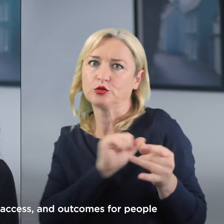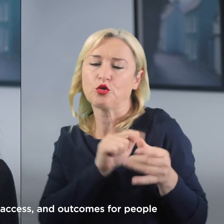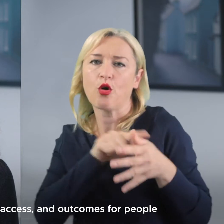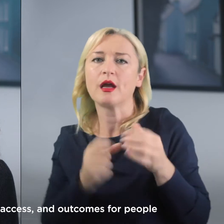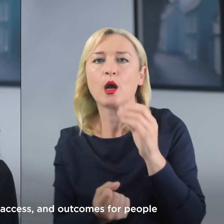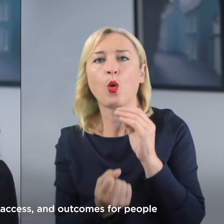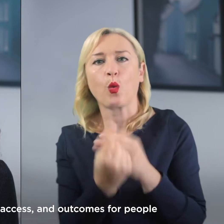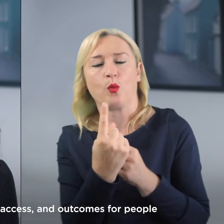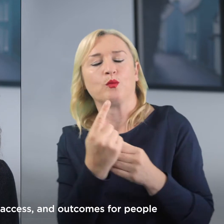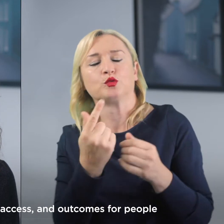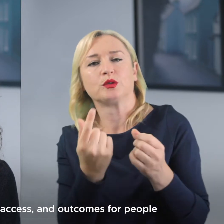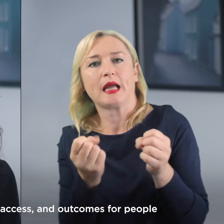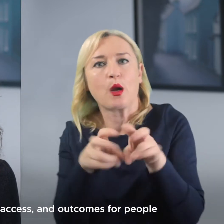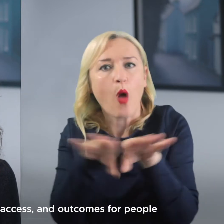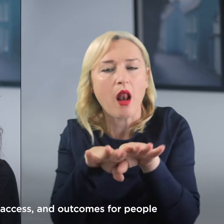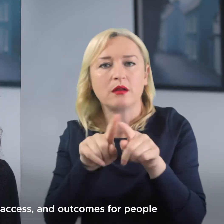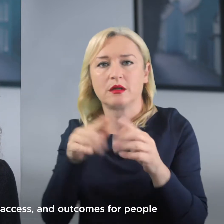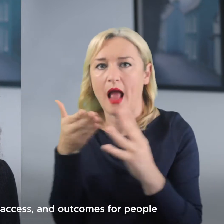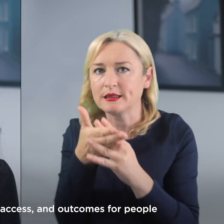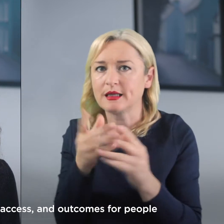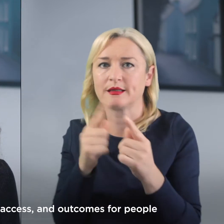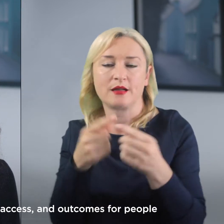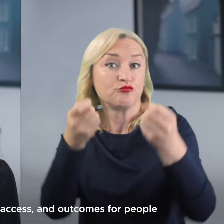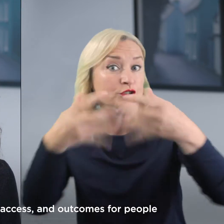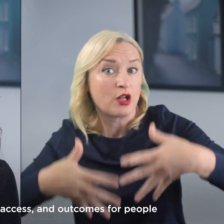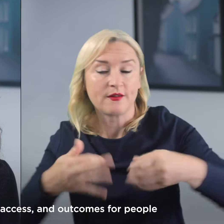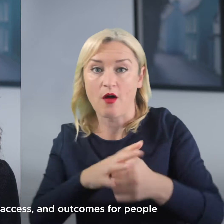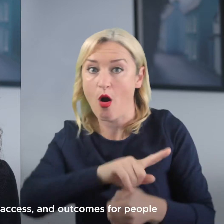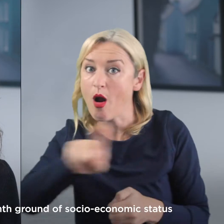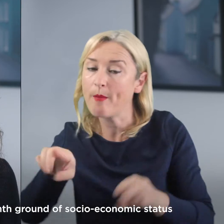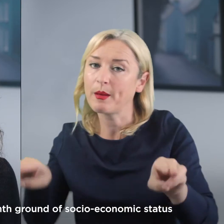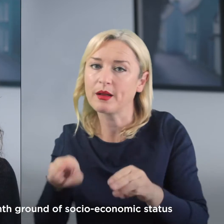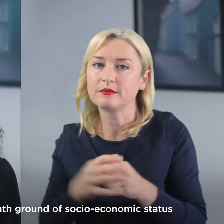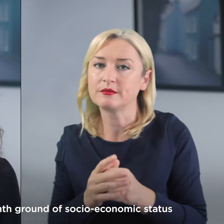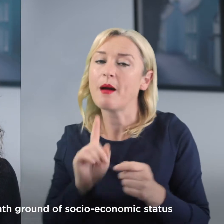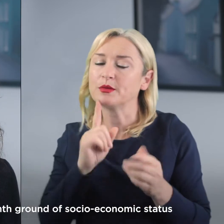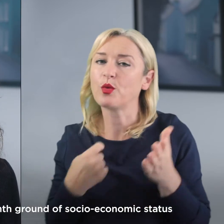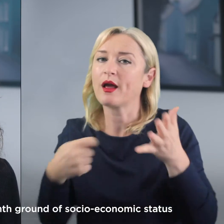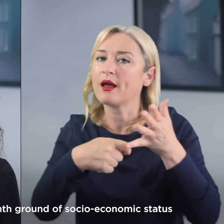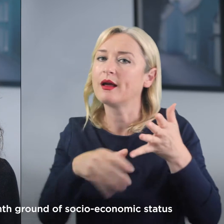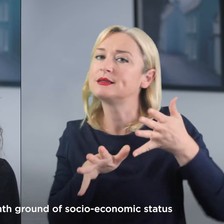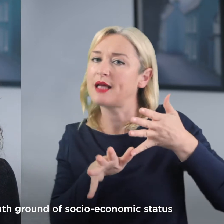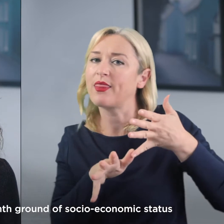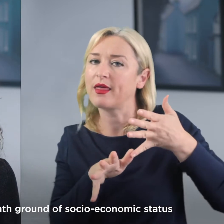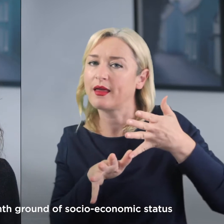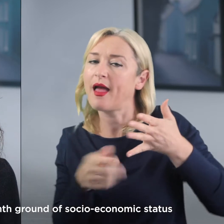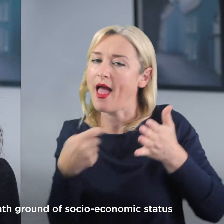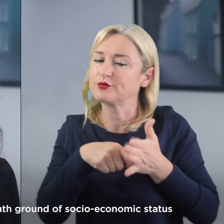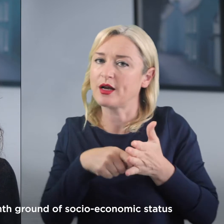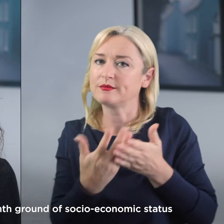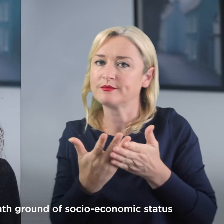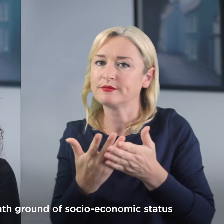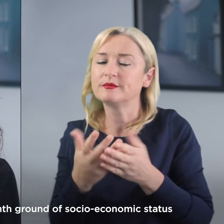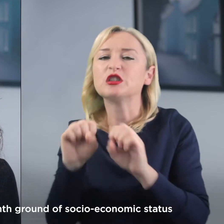of opportunity, access and outcomes for people. We've also added the 10th ground